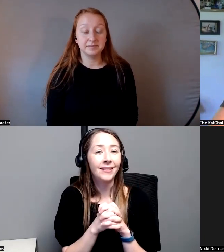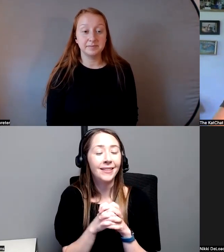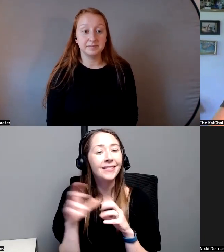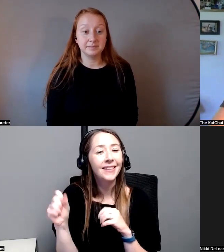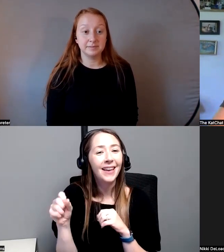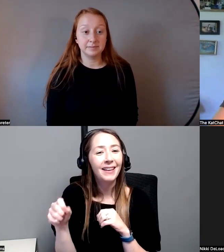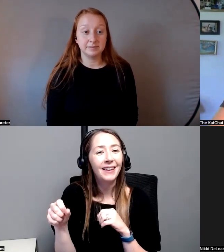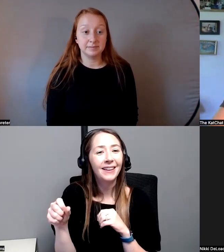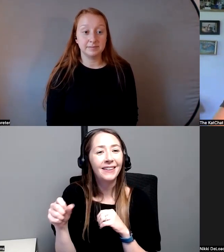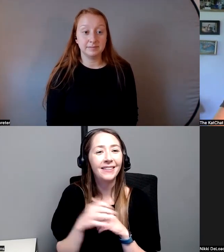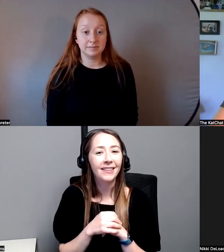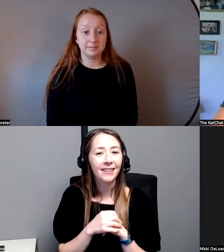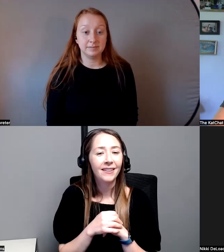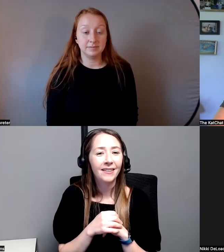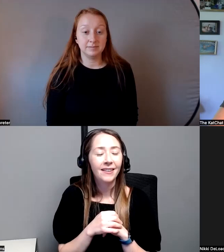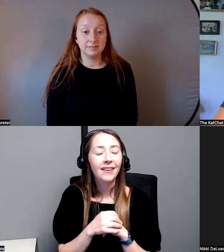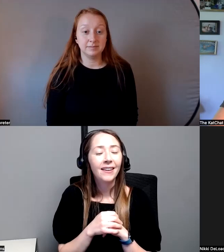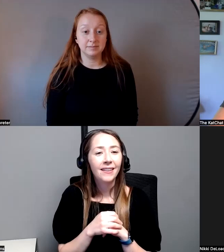yeah, I mean,